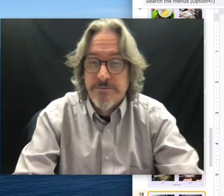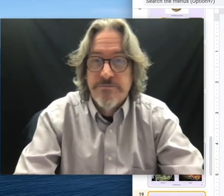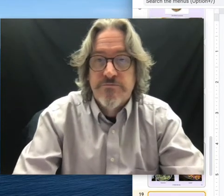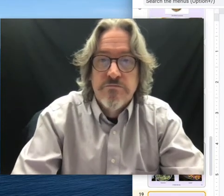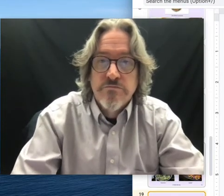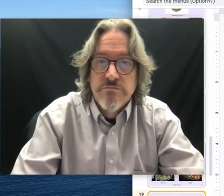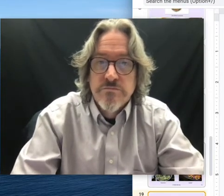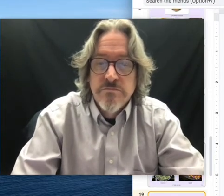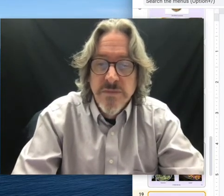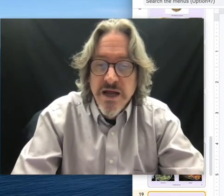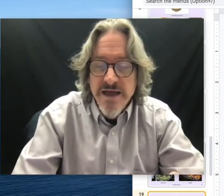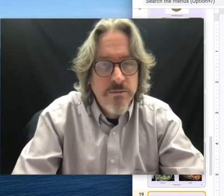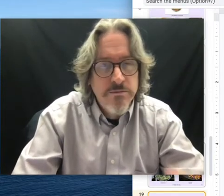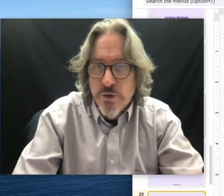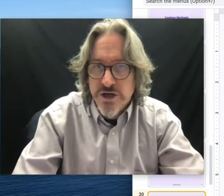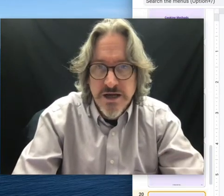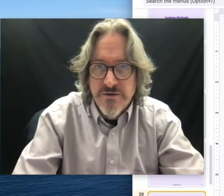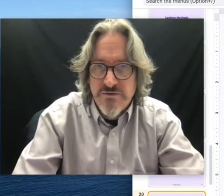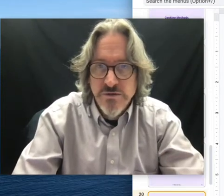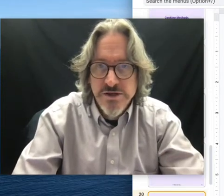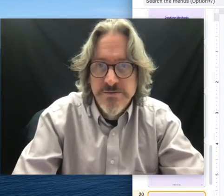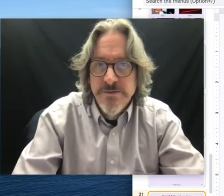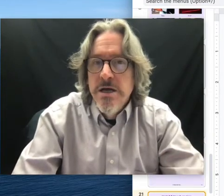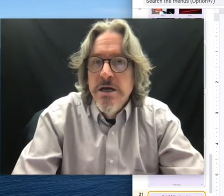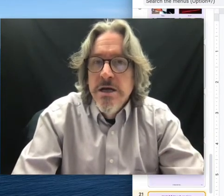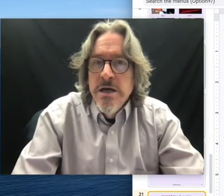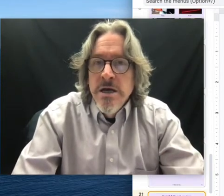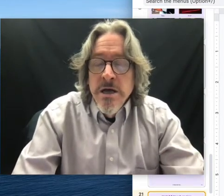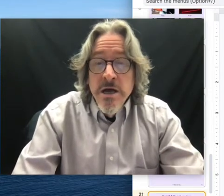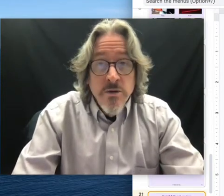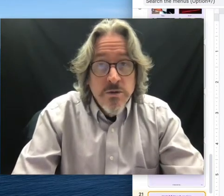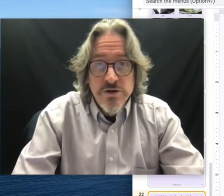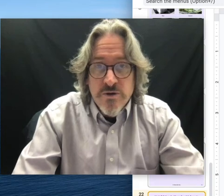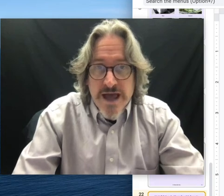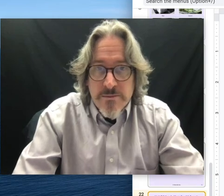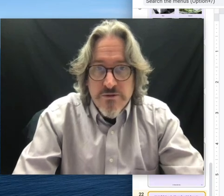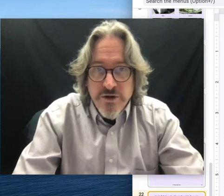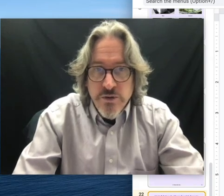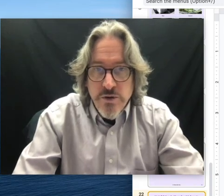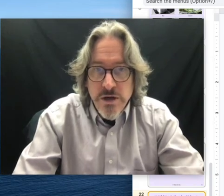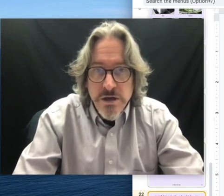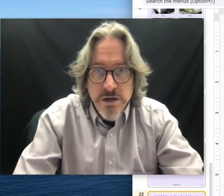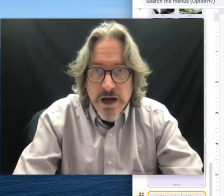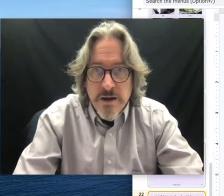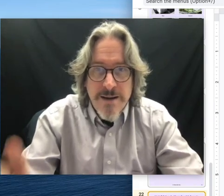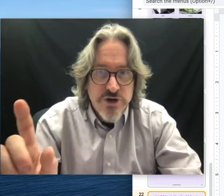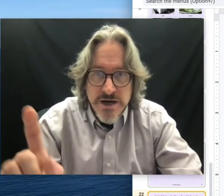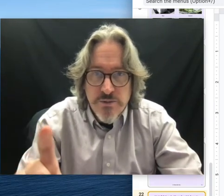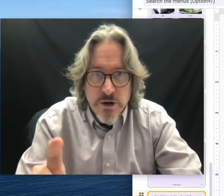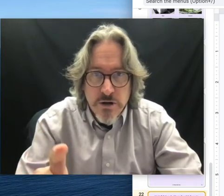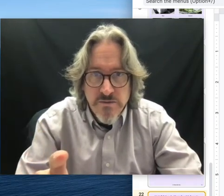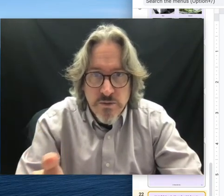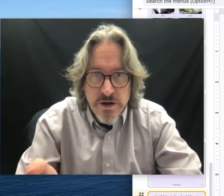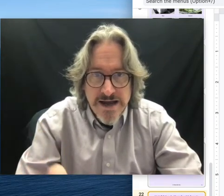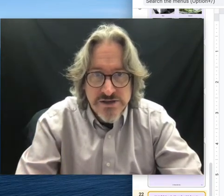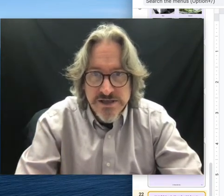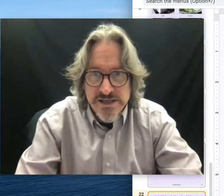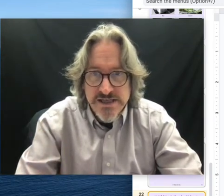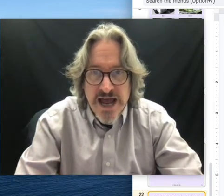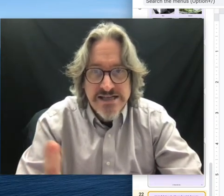it. And then when we're talking about foods, we'll do the vocab review. I'm trying to put all